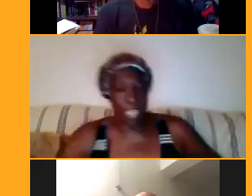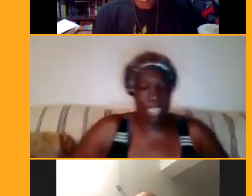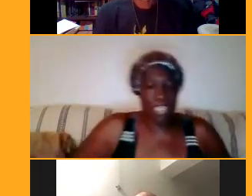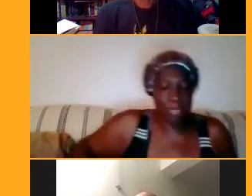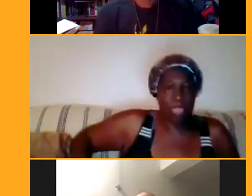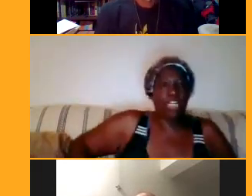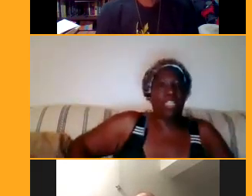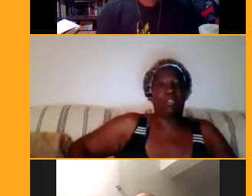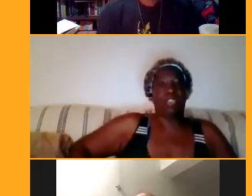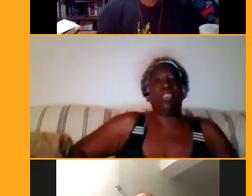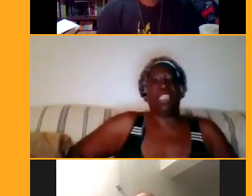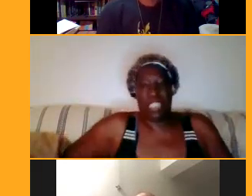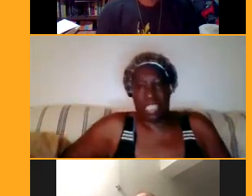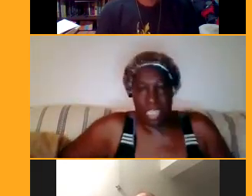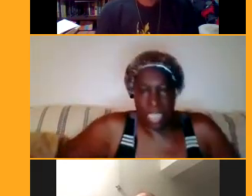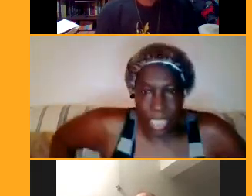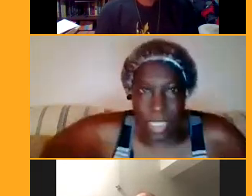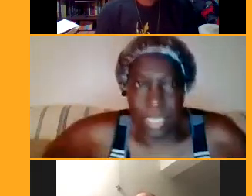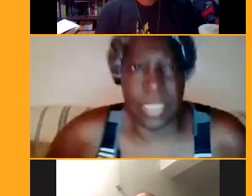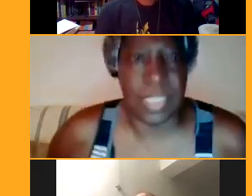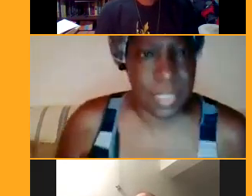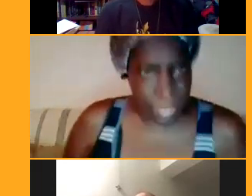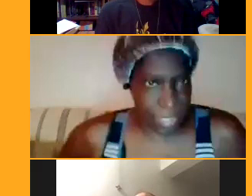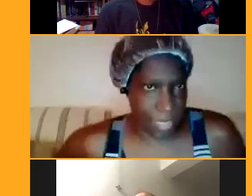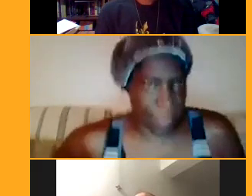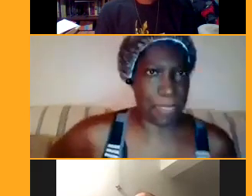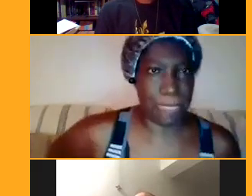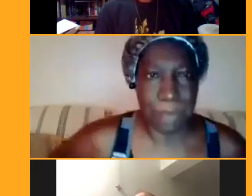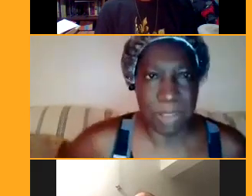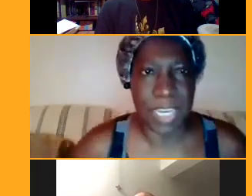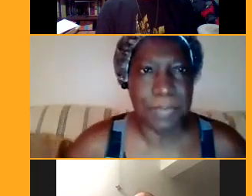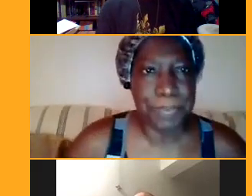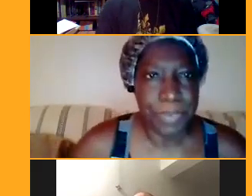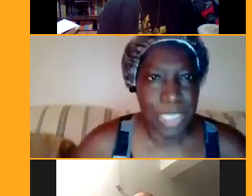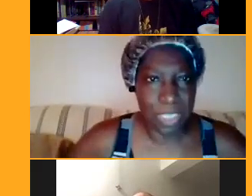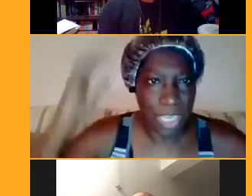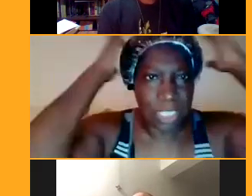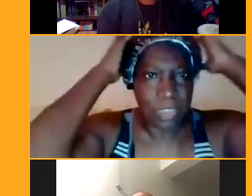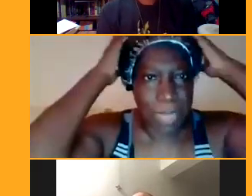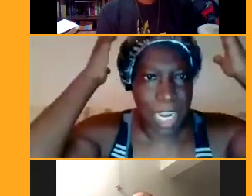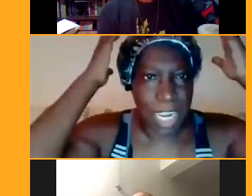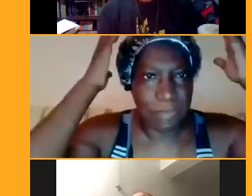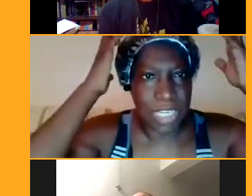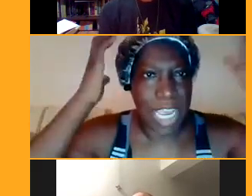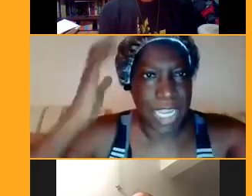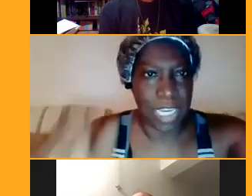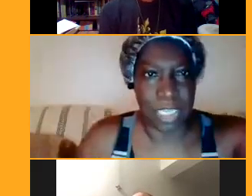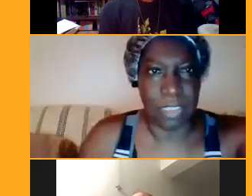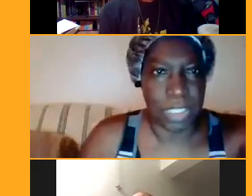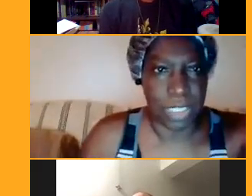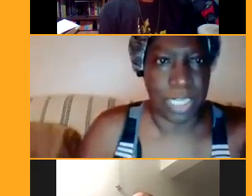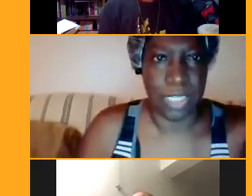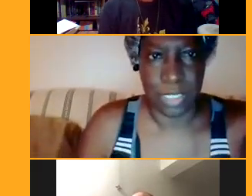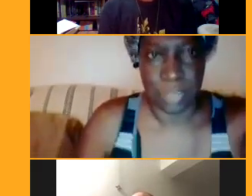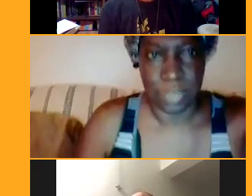Okay. I'm gonna come closer because let's see. Okay. Excuse my hair. I have dye in it.